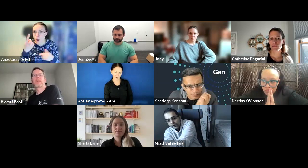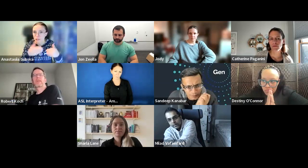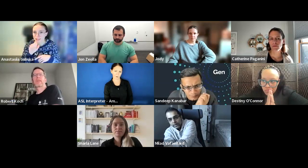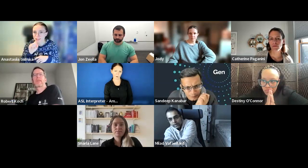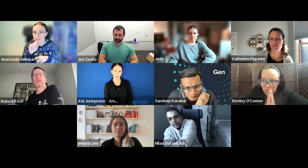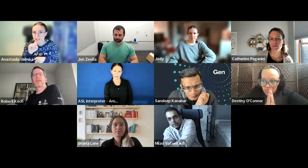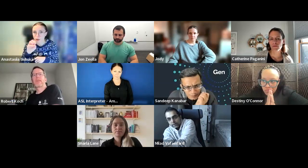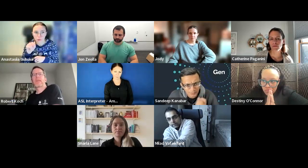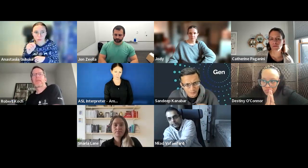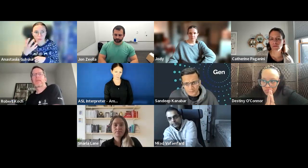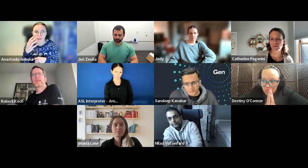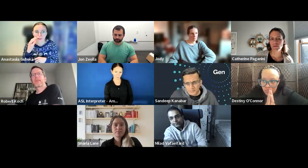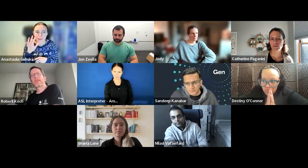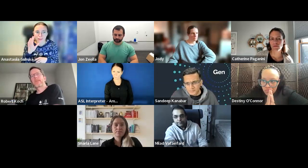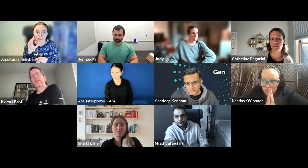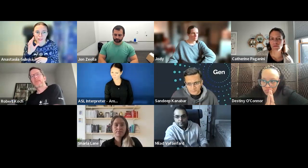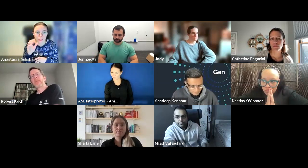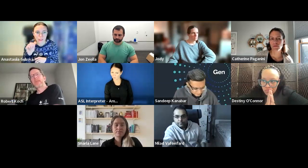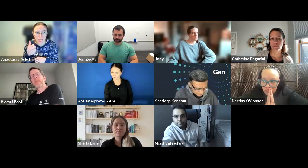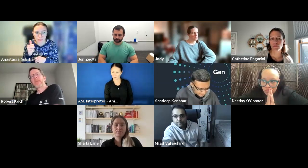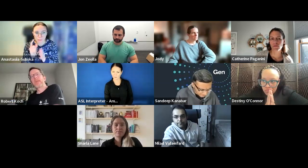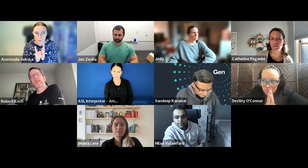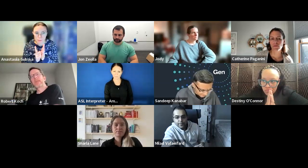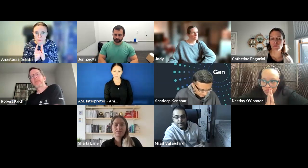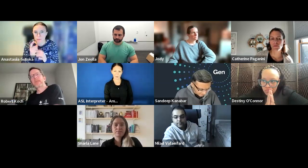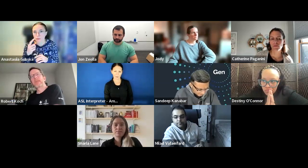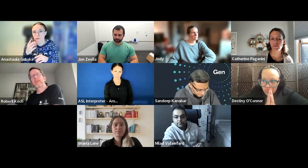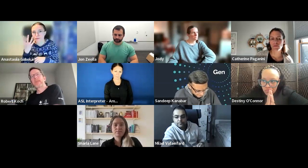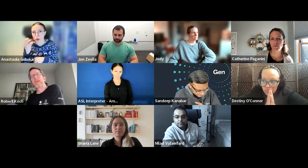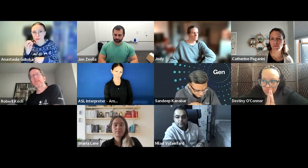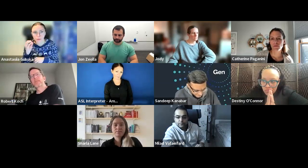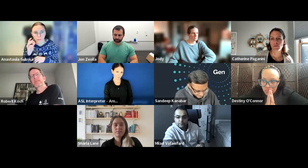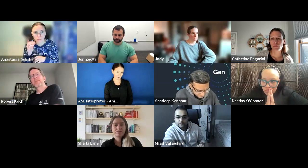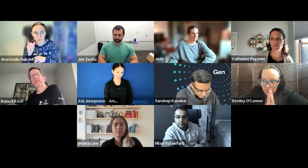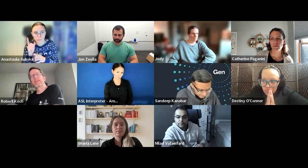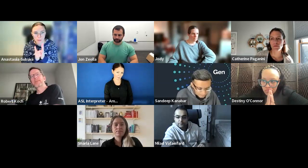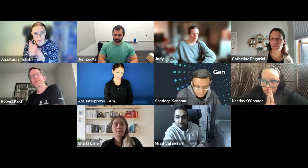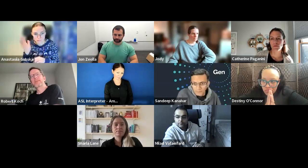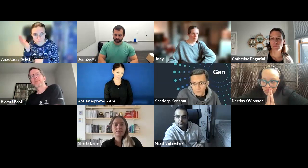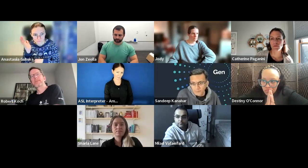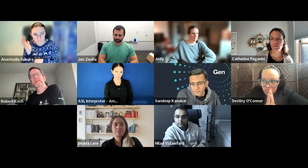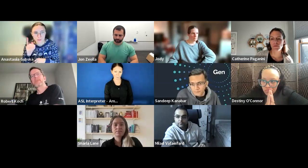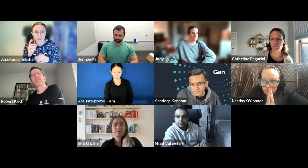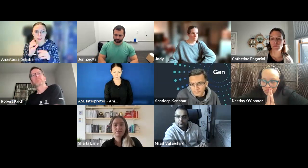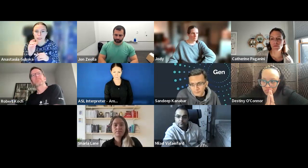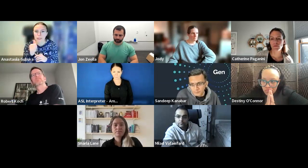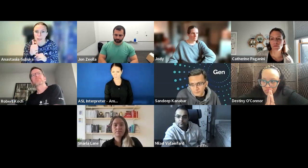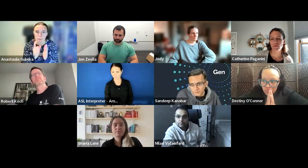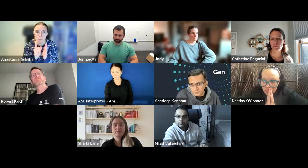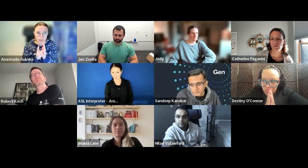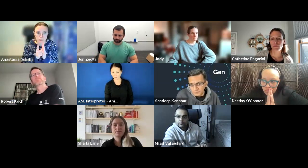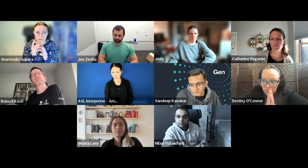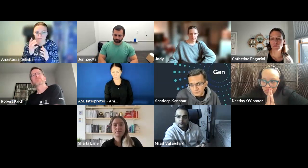Q&A, or if we're just going to do like one session, maybe a 10-minute Q&A session and 40 minutes